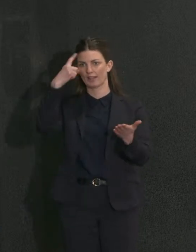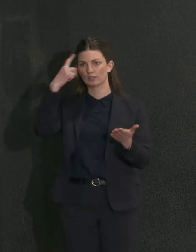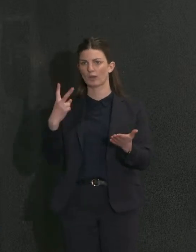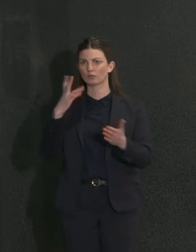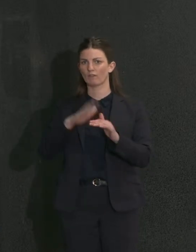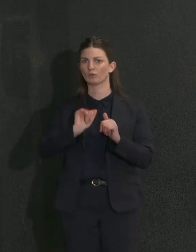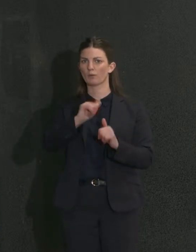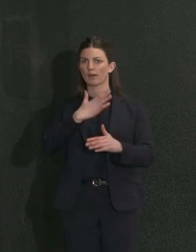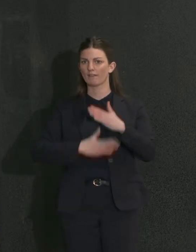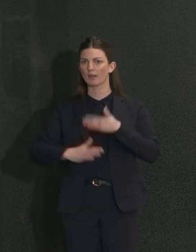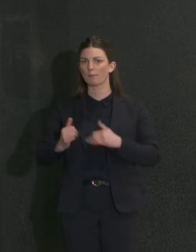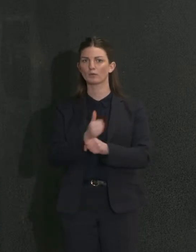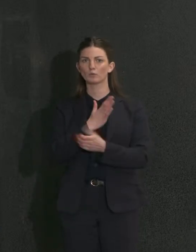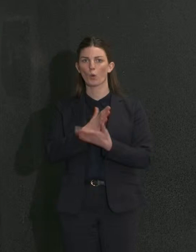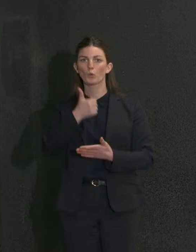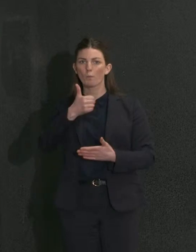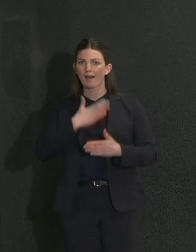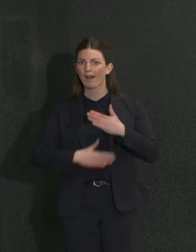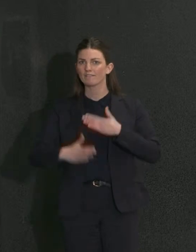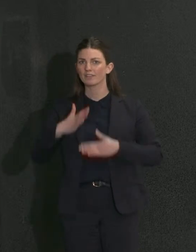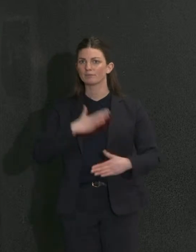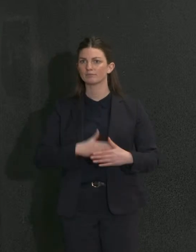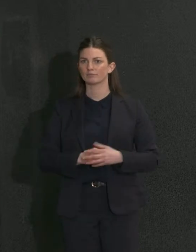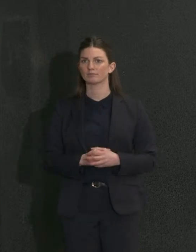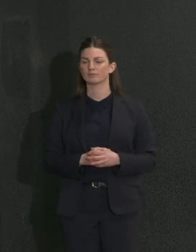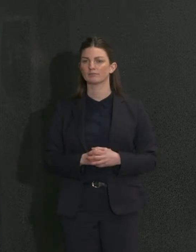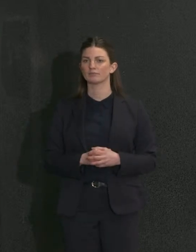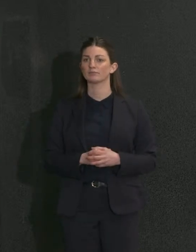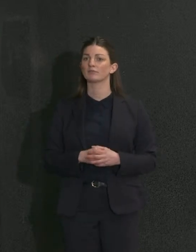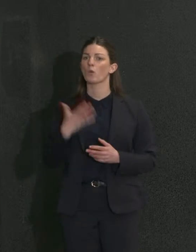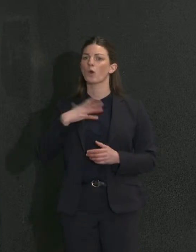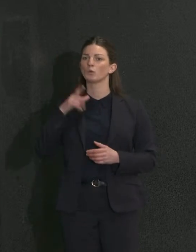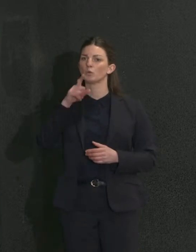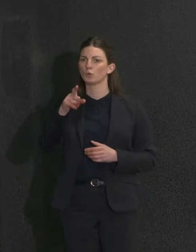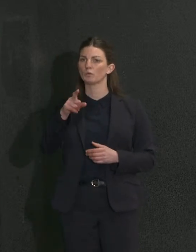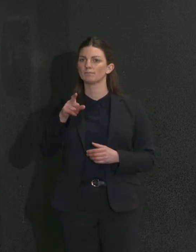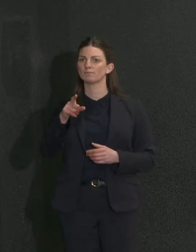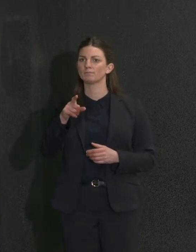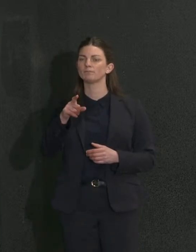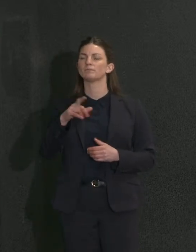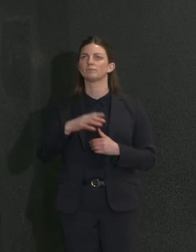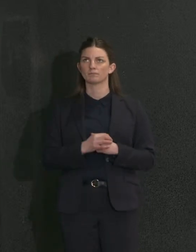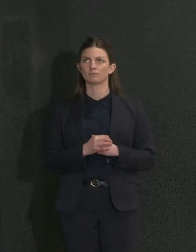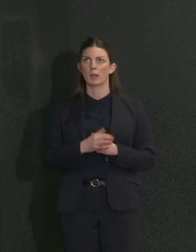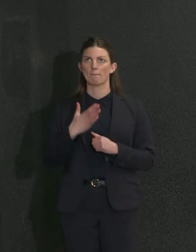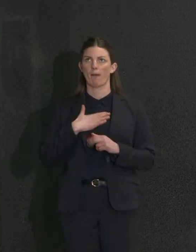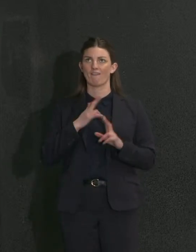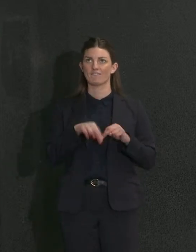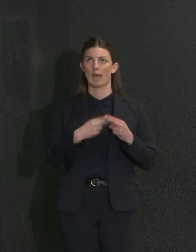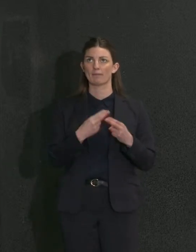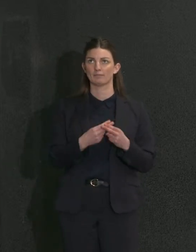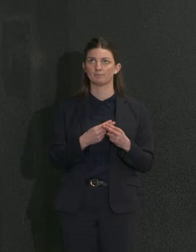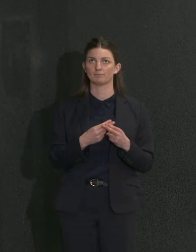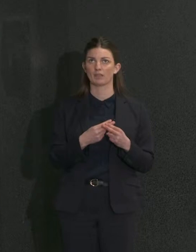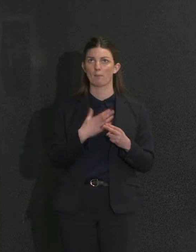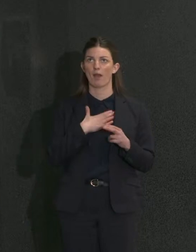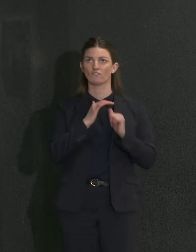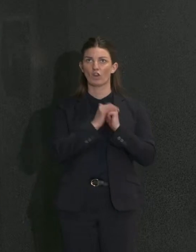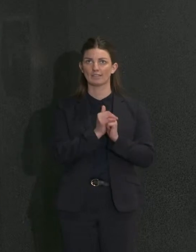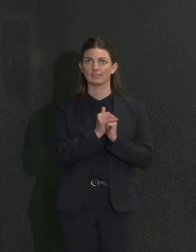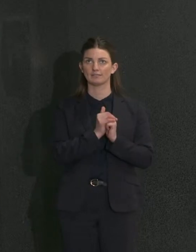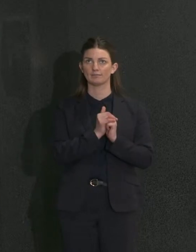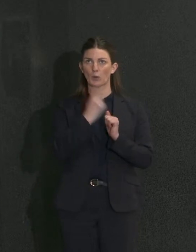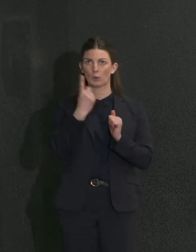about the people they love the most and then just picture them. And as someone who's spent a bit of time in ICU this year, great